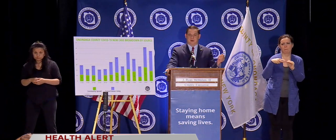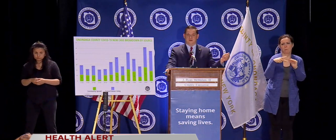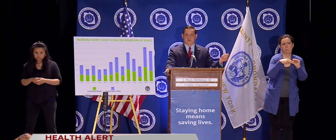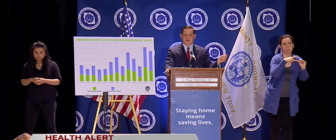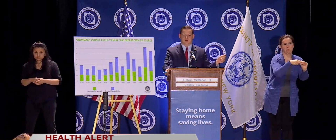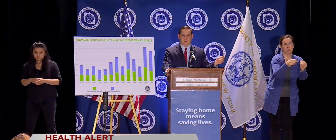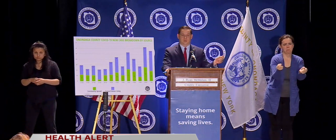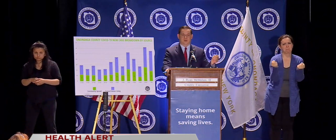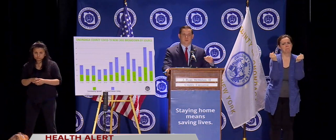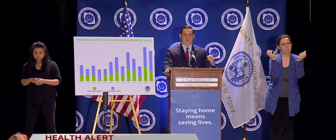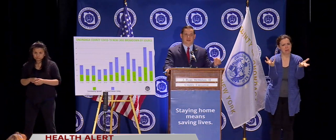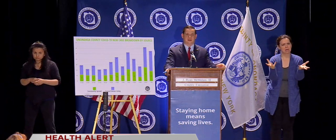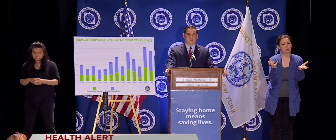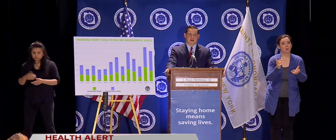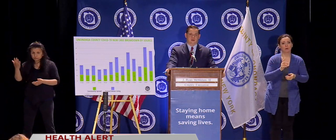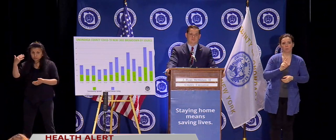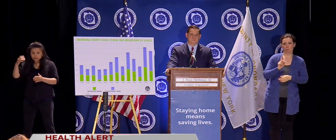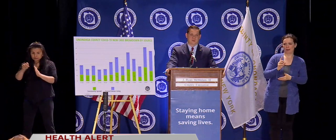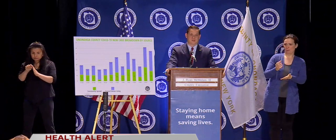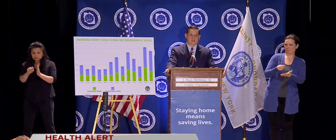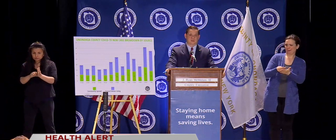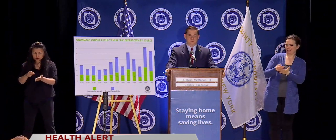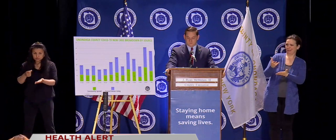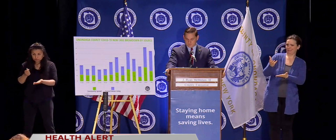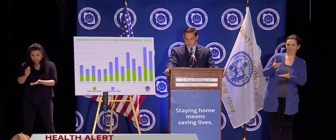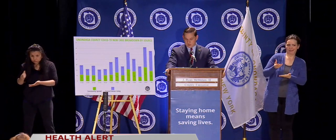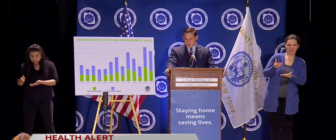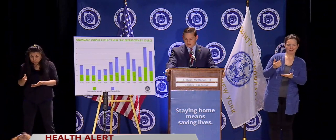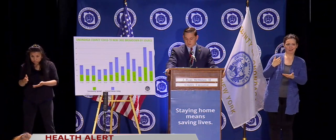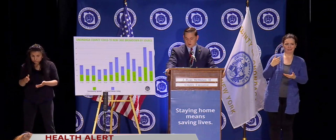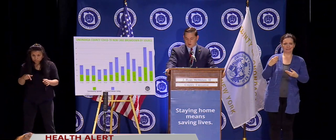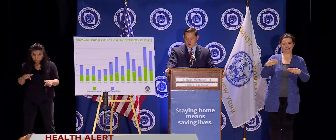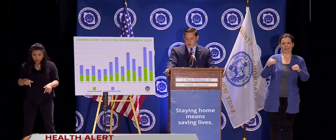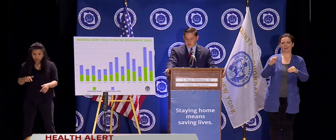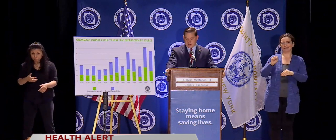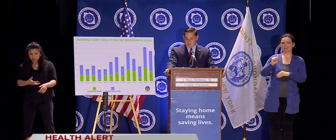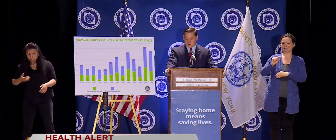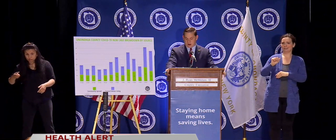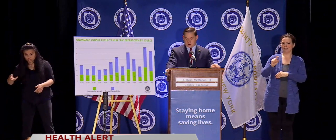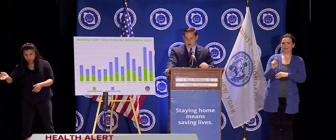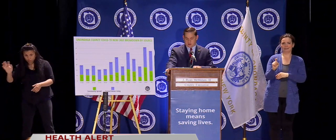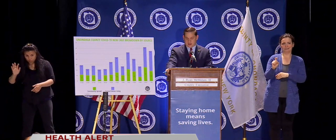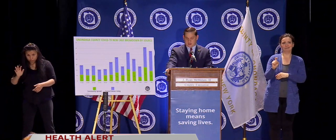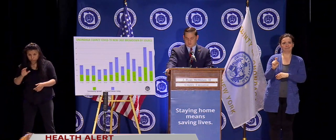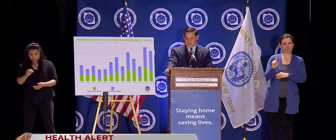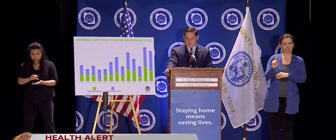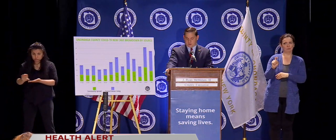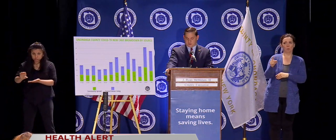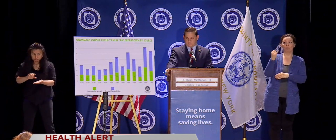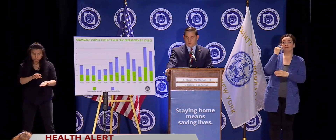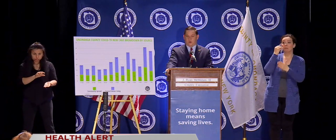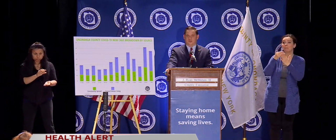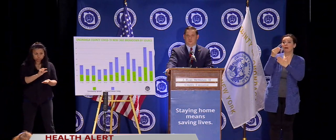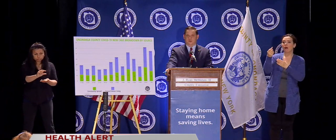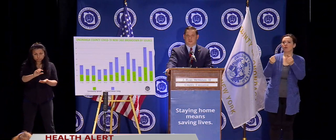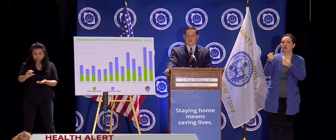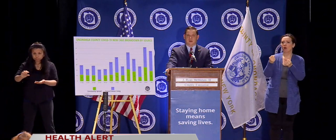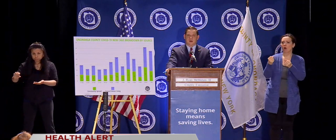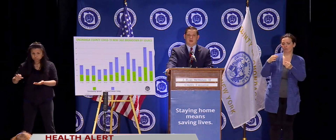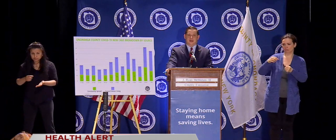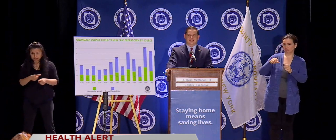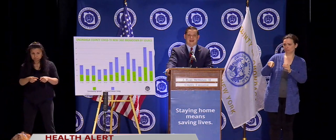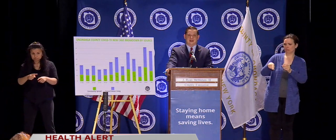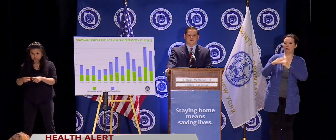to be paid by the state of New York, but they pushed it onto the county and the city. So that brought our negative number to